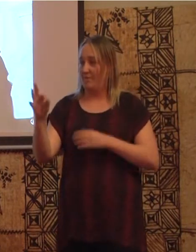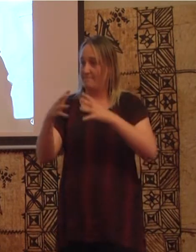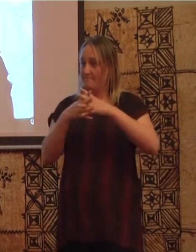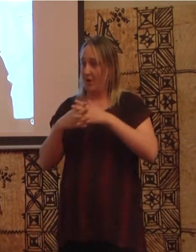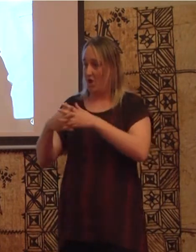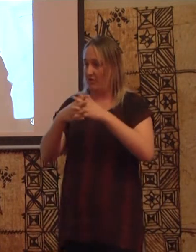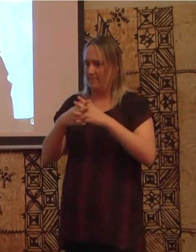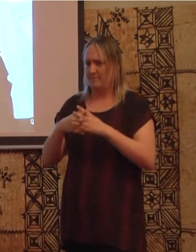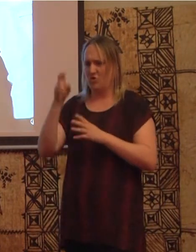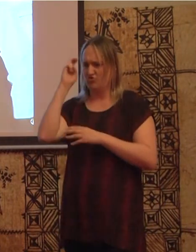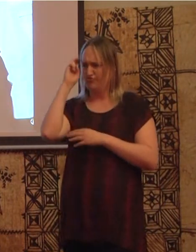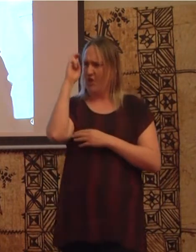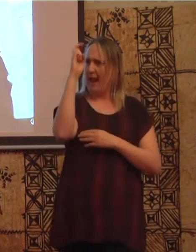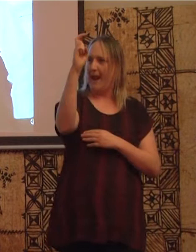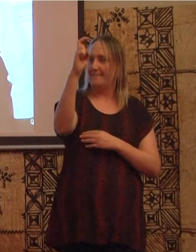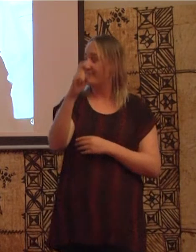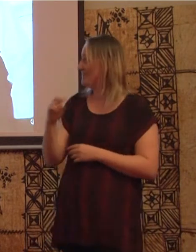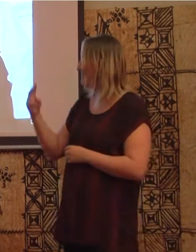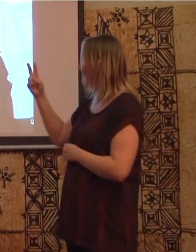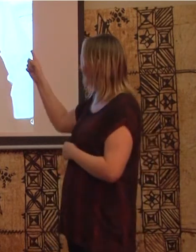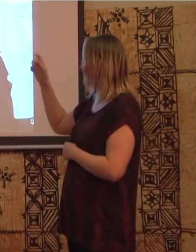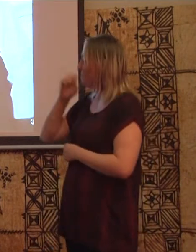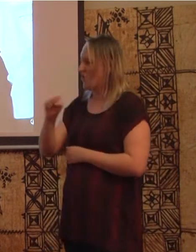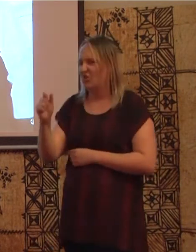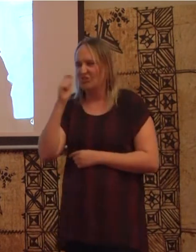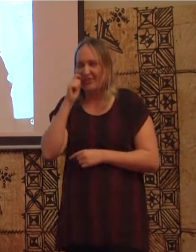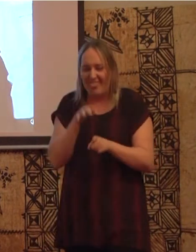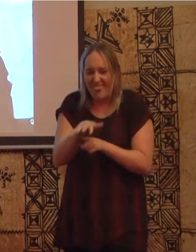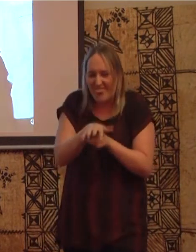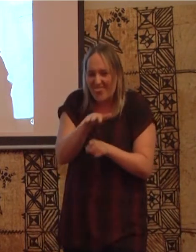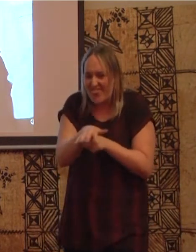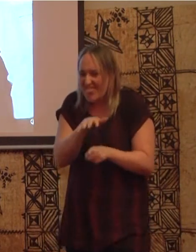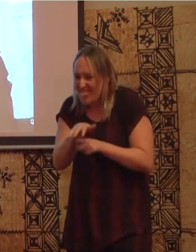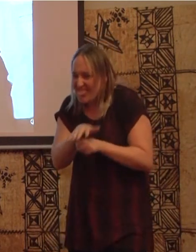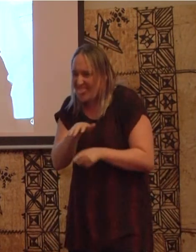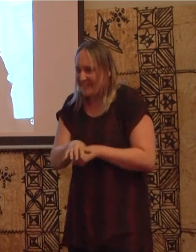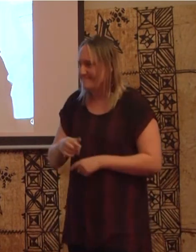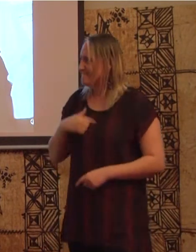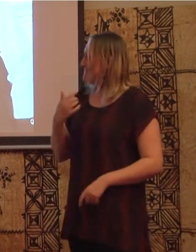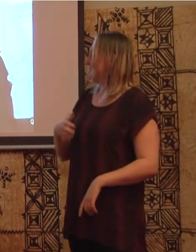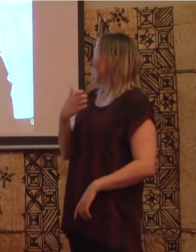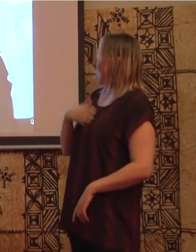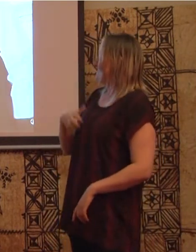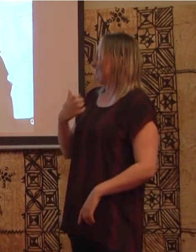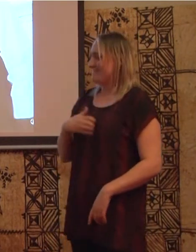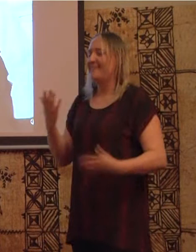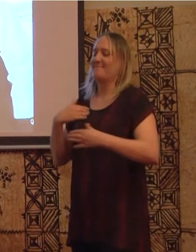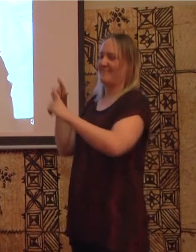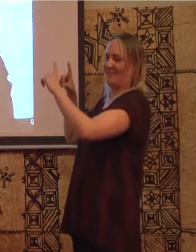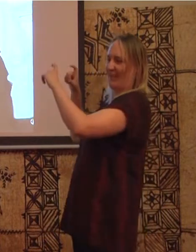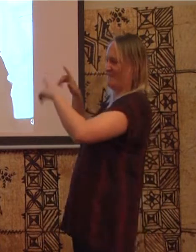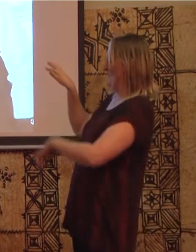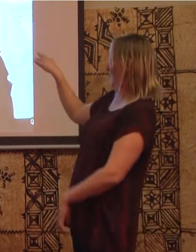It is a real Linux. So this is San Francisco in America. If you've been there, you'll know there are trams. These tram drivers were teasing